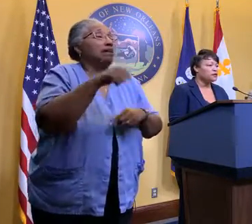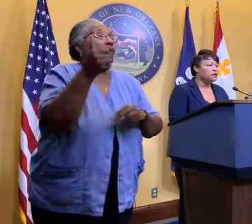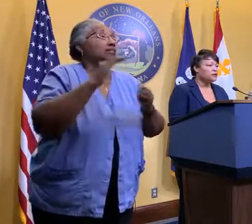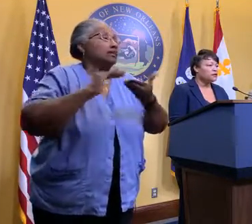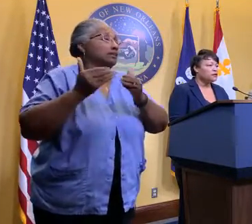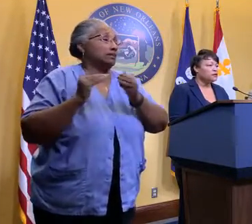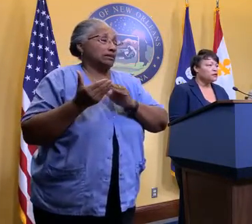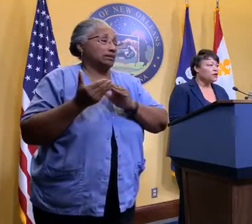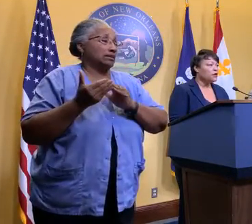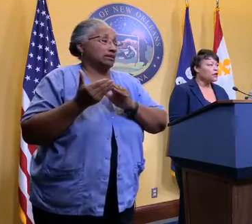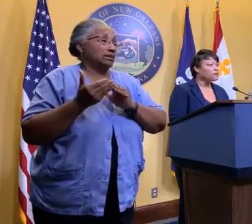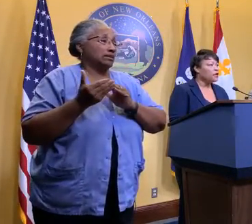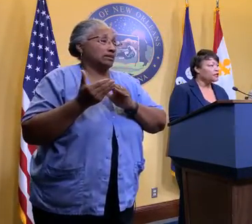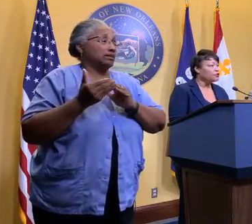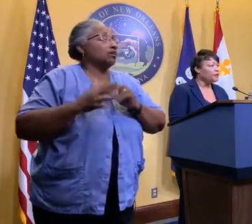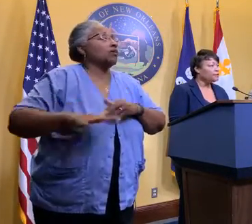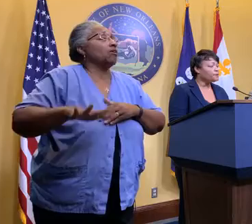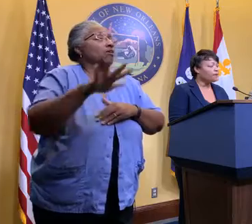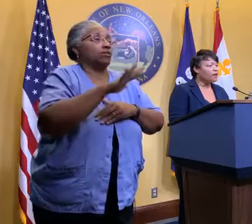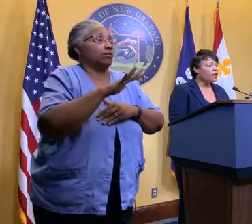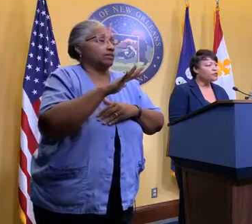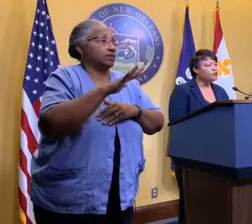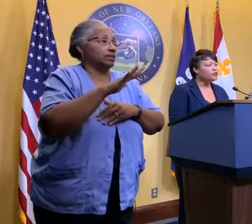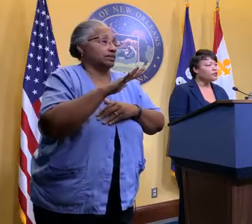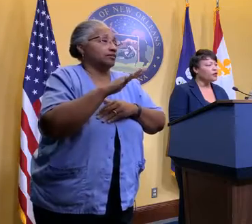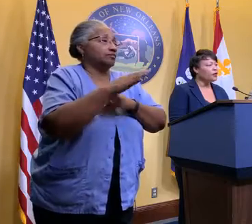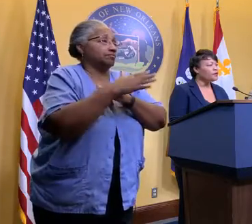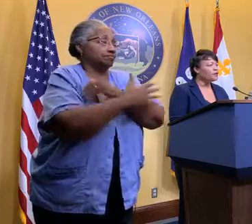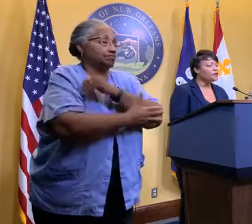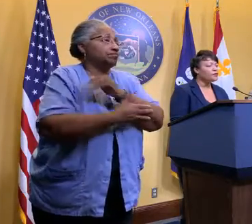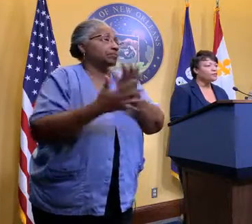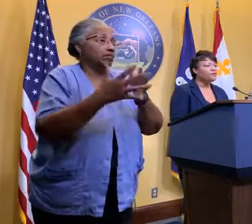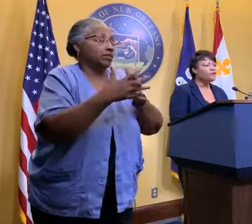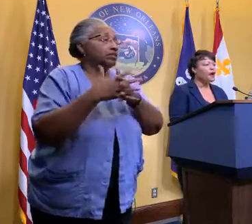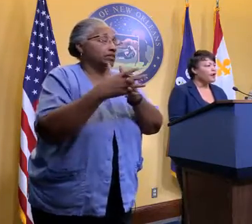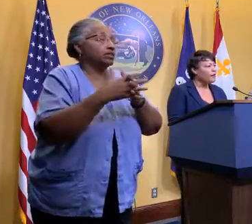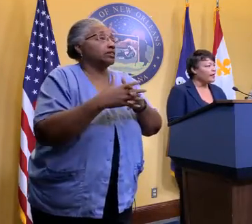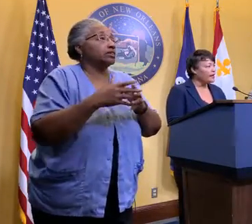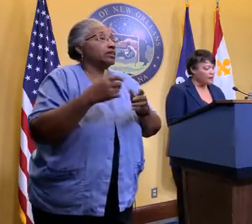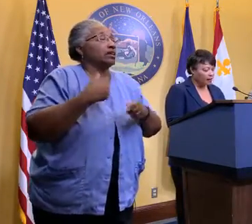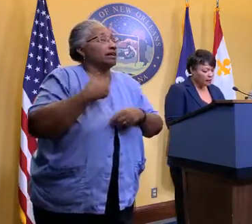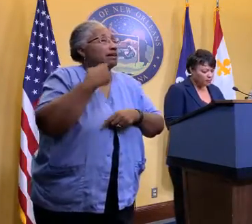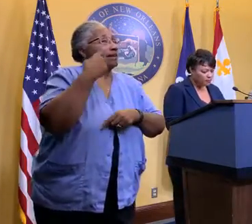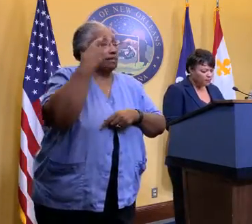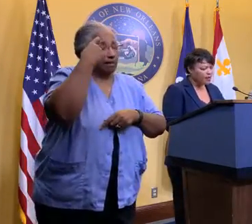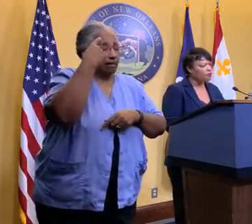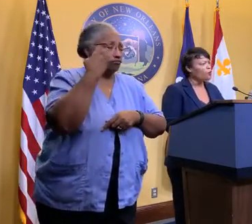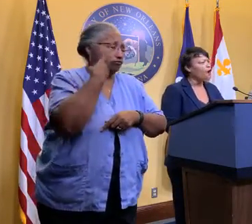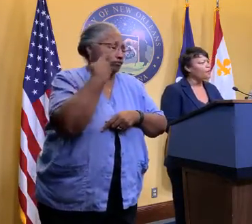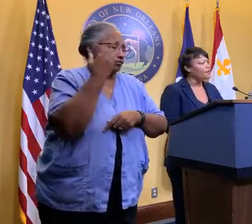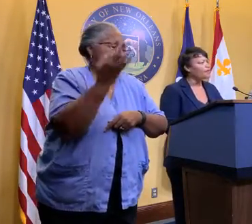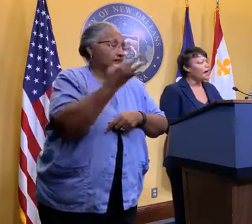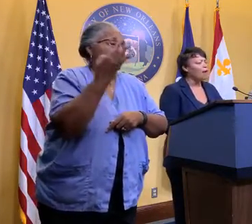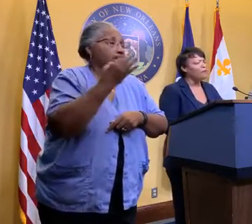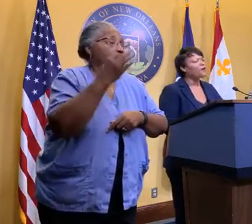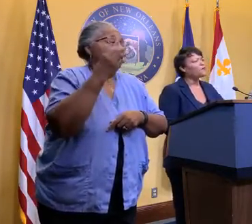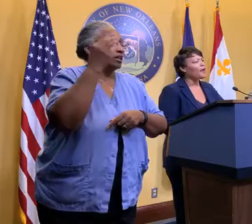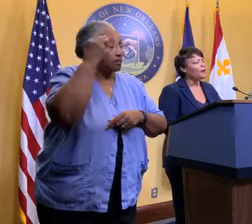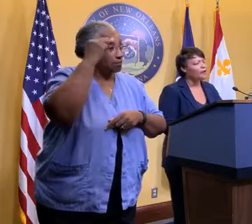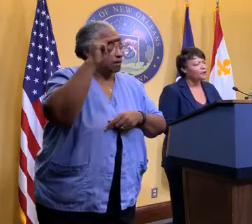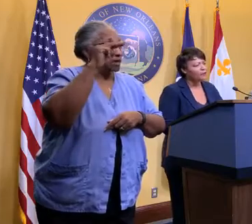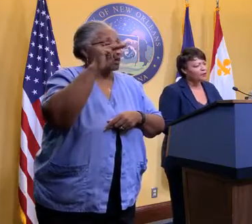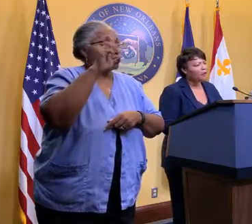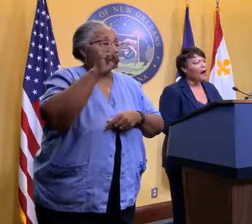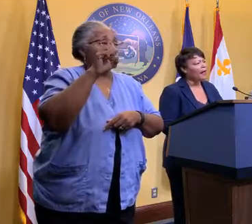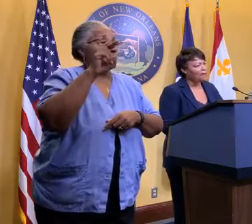across the country. And just on, I believe it was Friday, Mayor Suarez and I, my